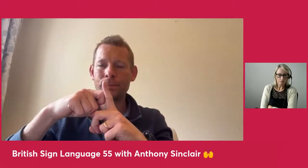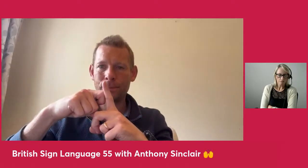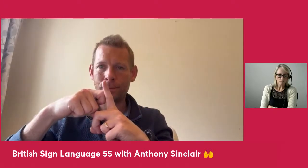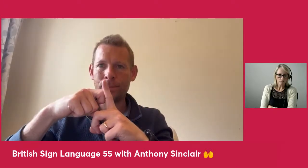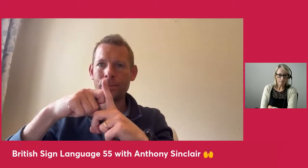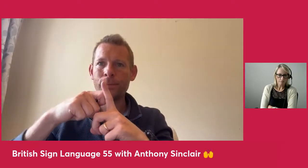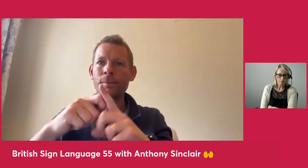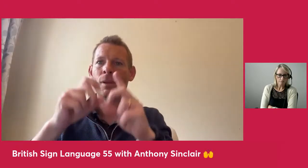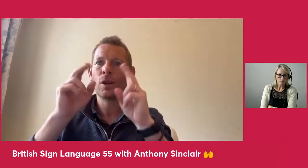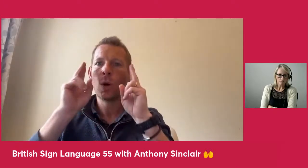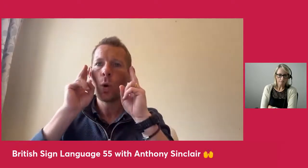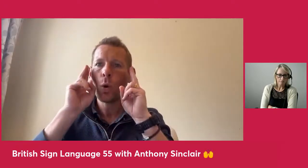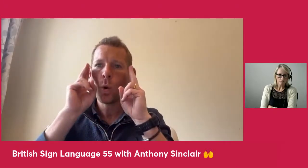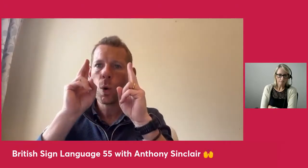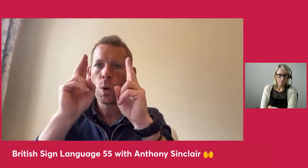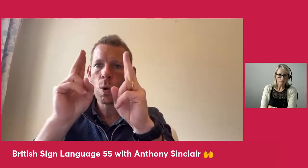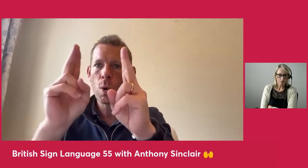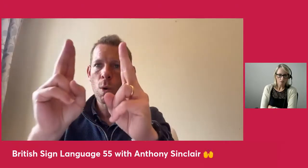kitchen,